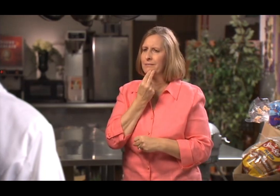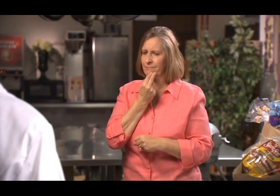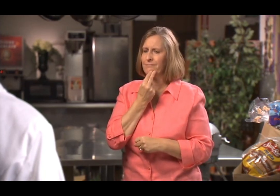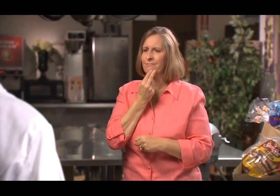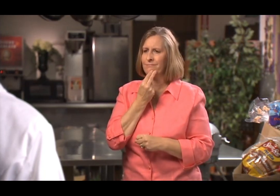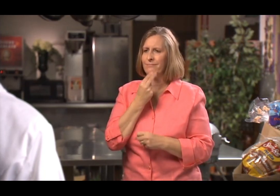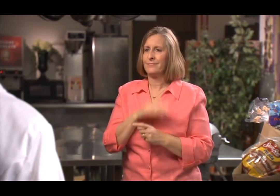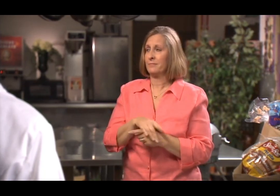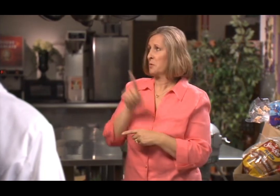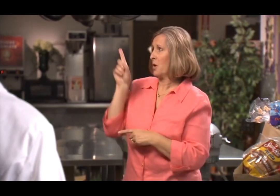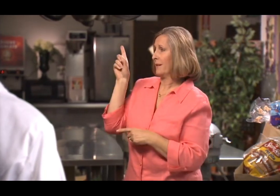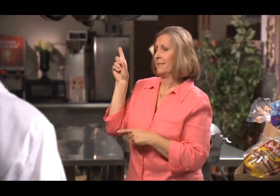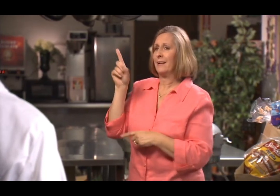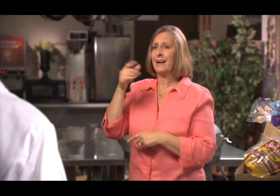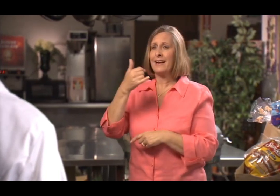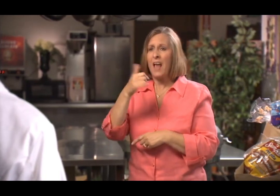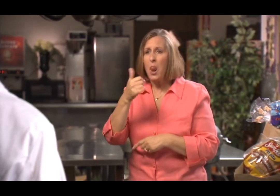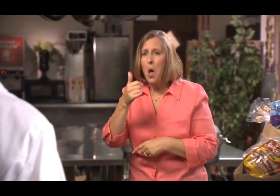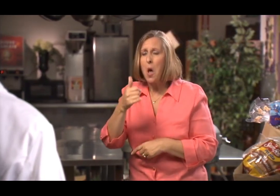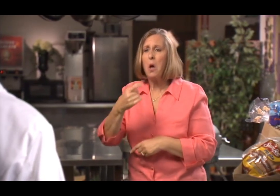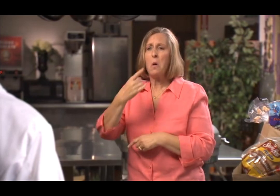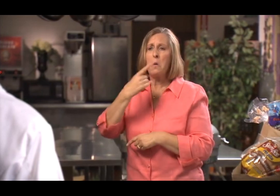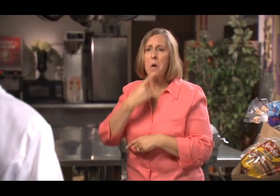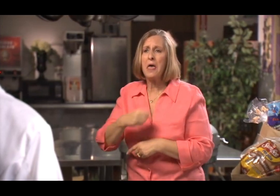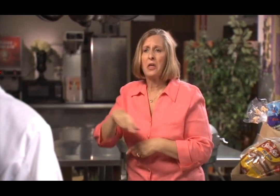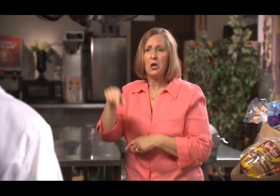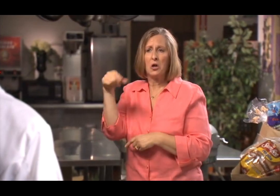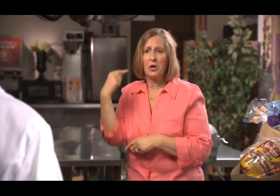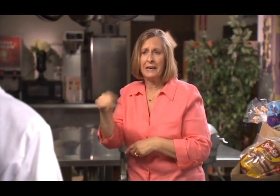need. There's yellow, red, and green.